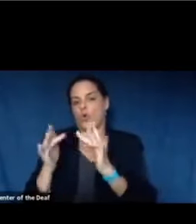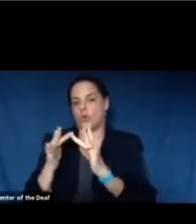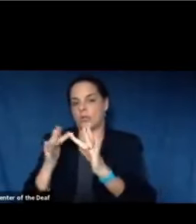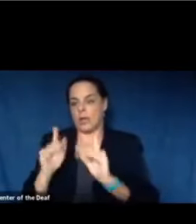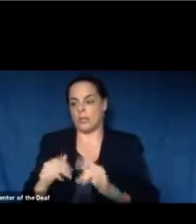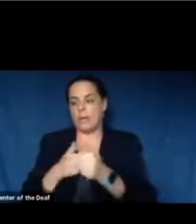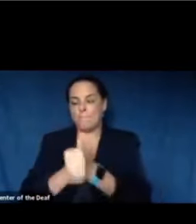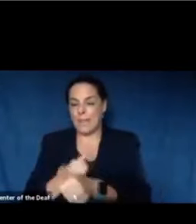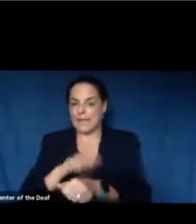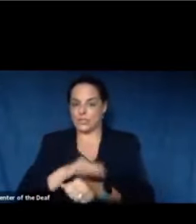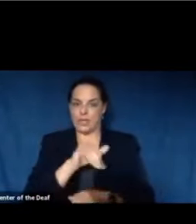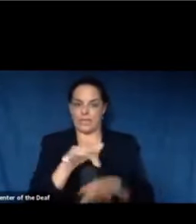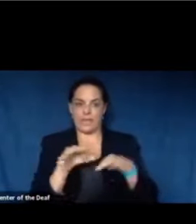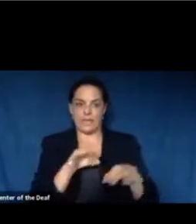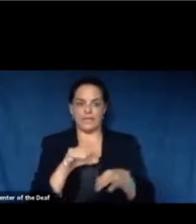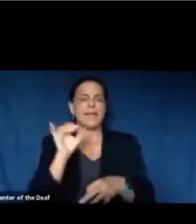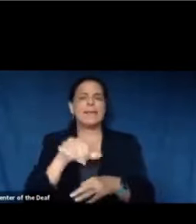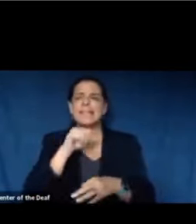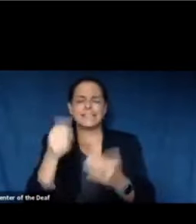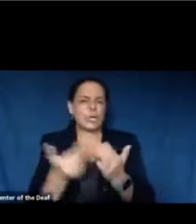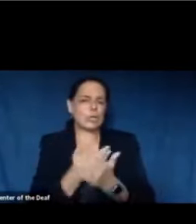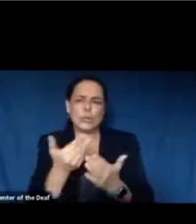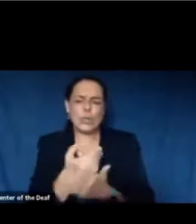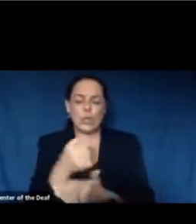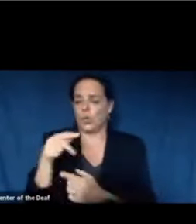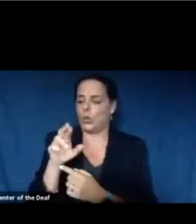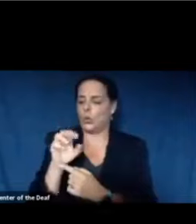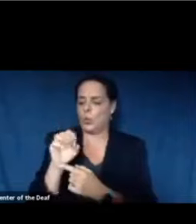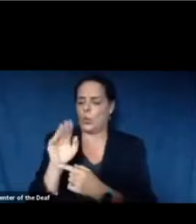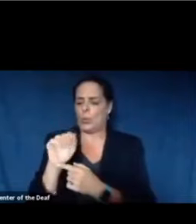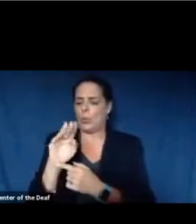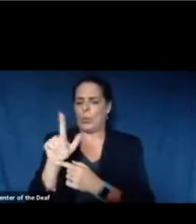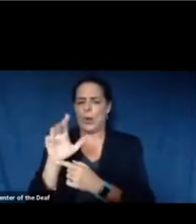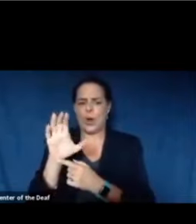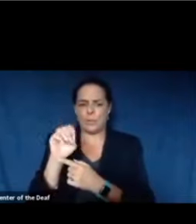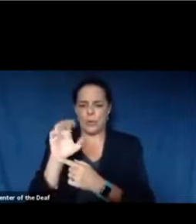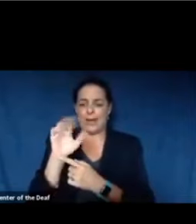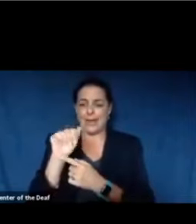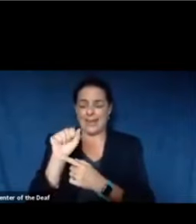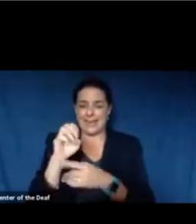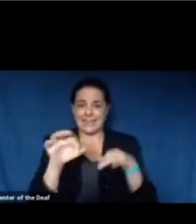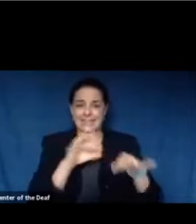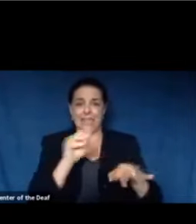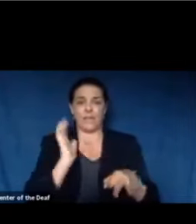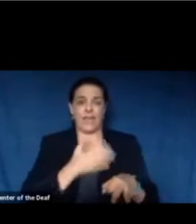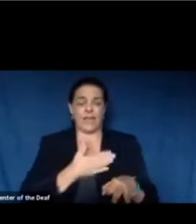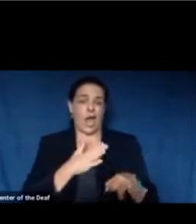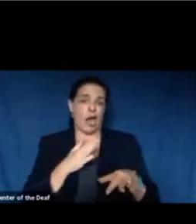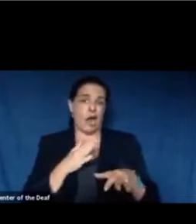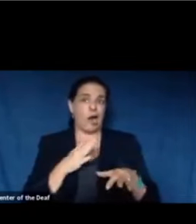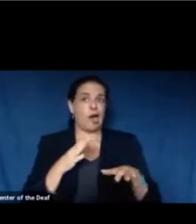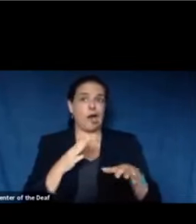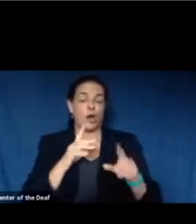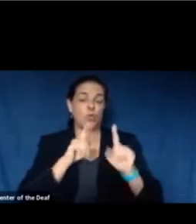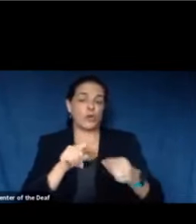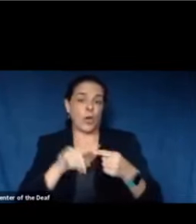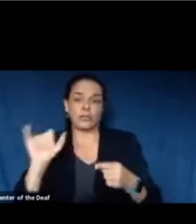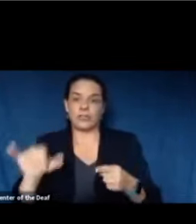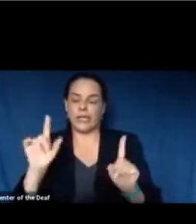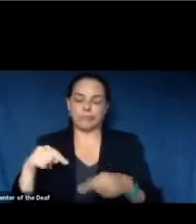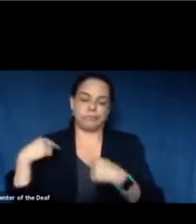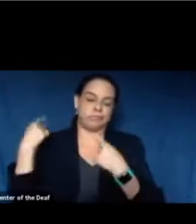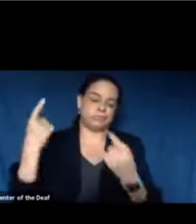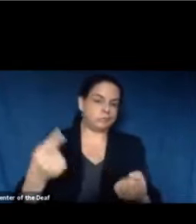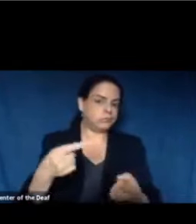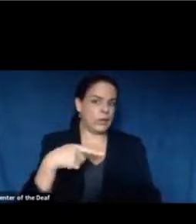that definition. And this isn't something that's new. Probable cases, case definitions, and our actions to that have long been around in public